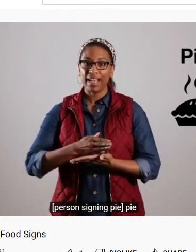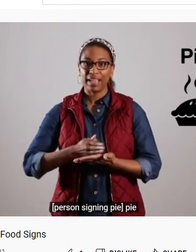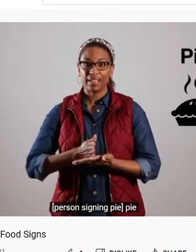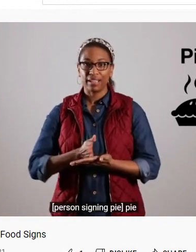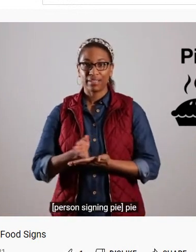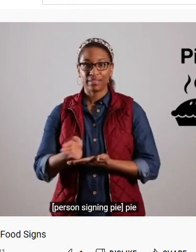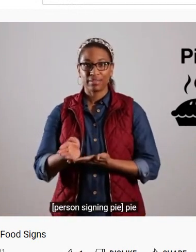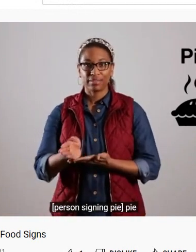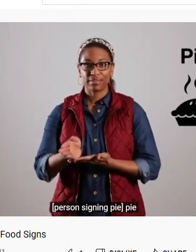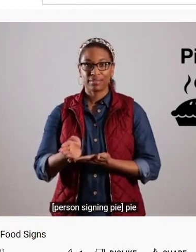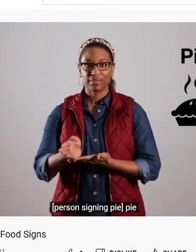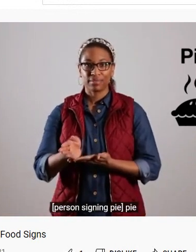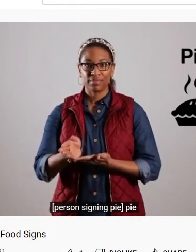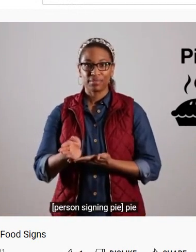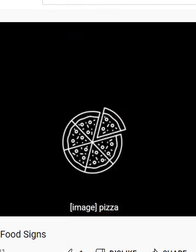pie.